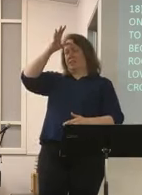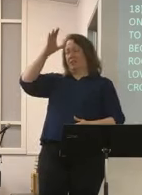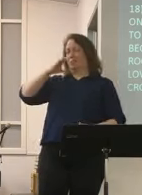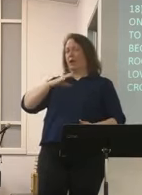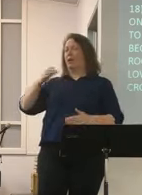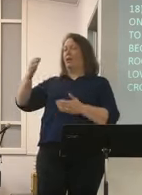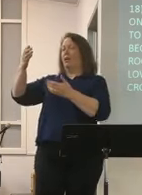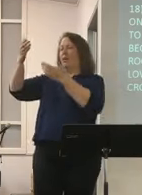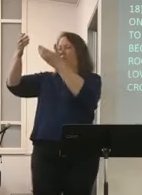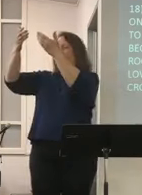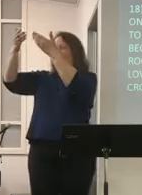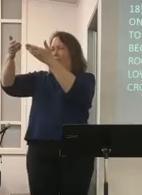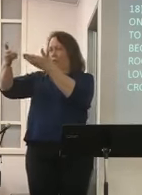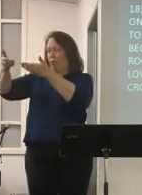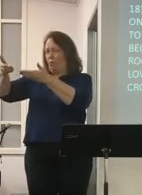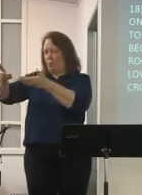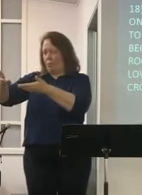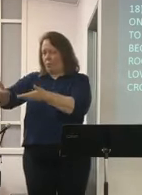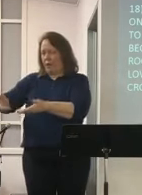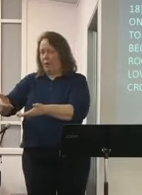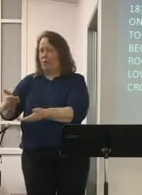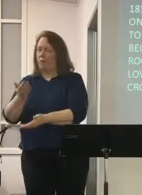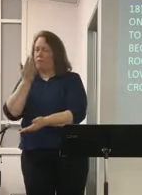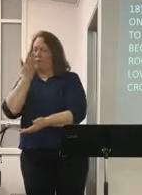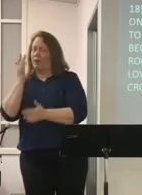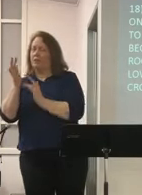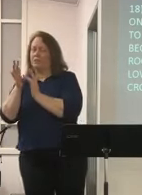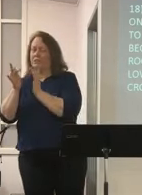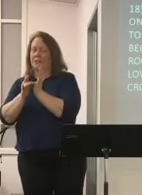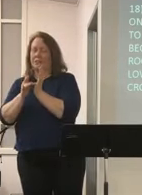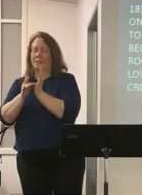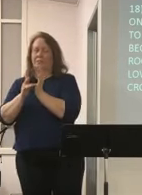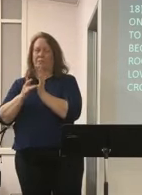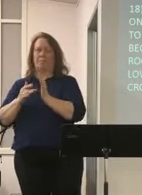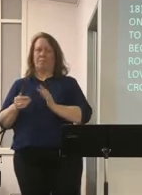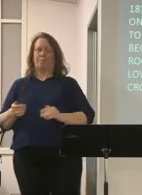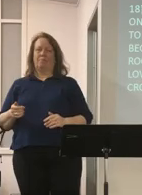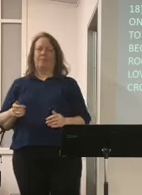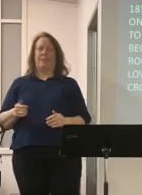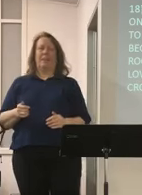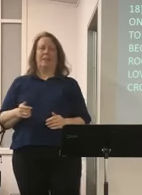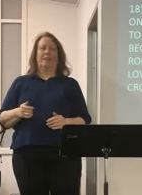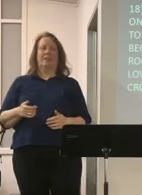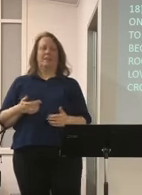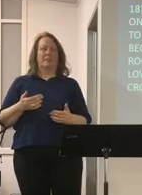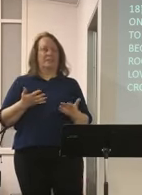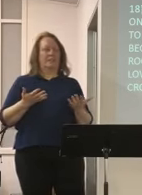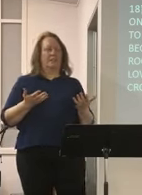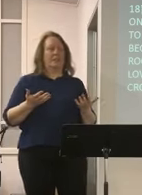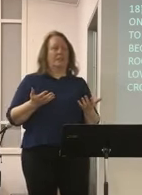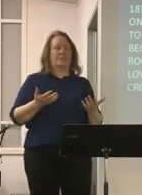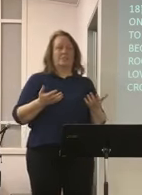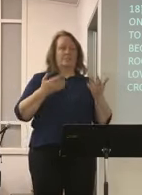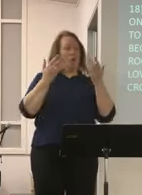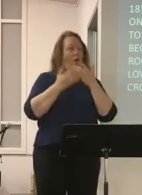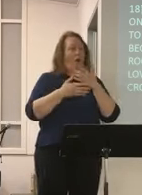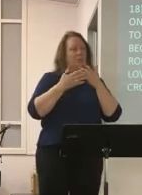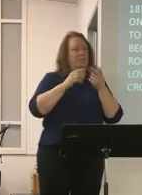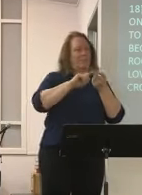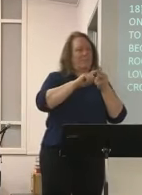crowd right in front of Jesus. And so what incredible